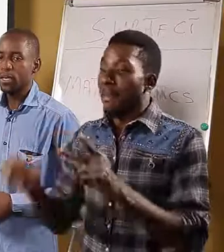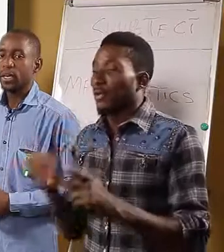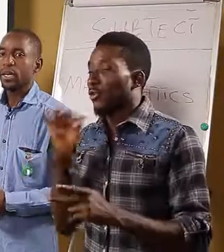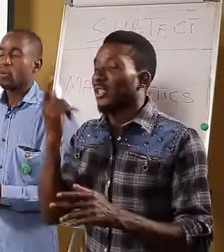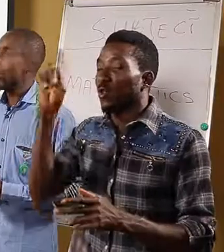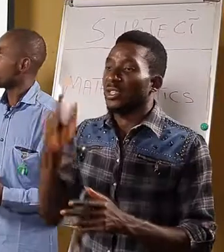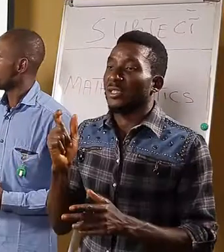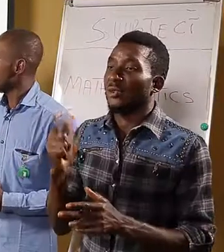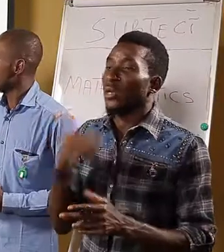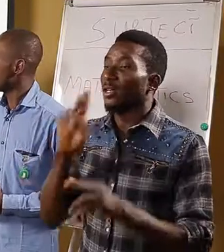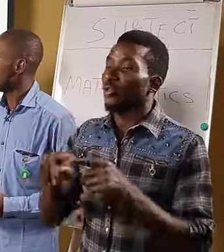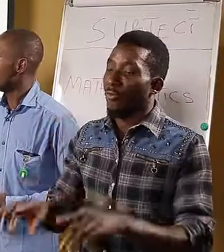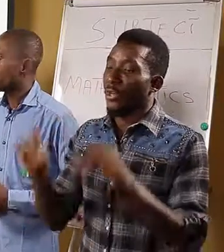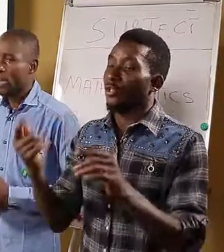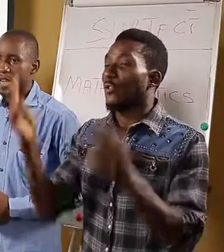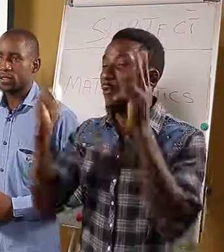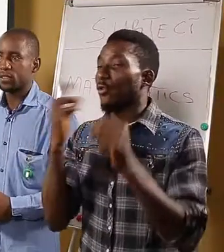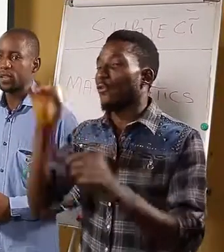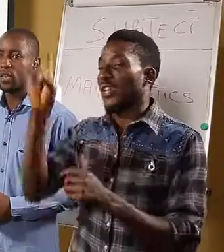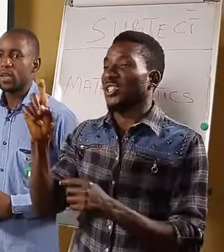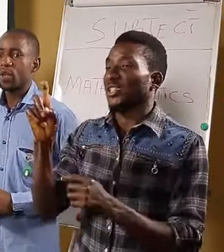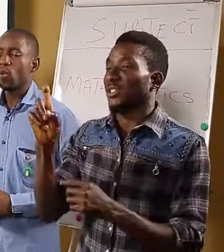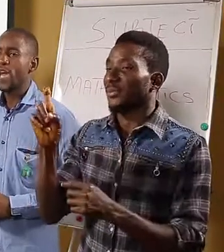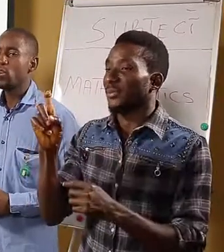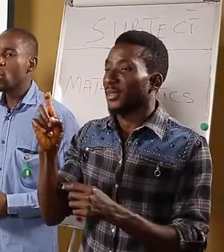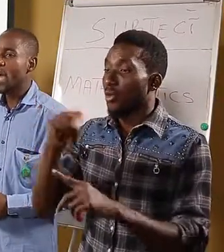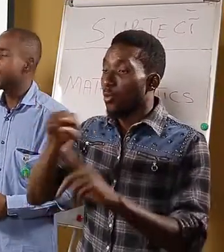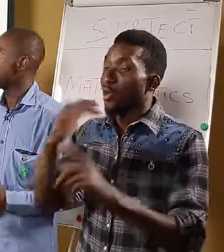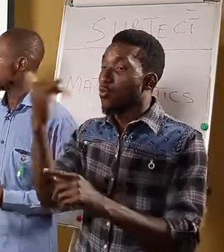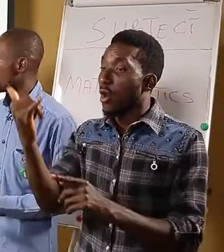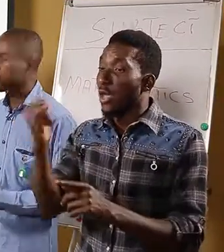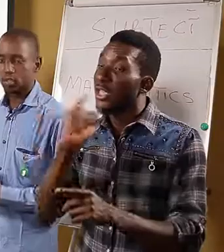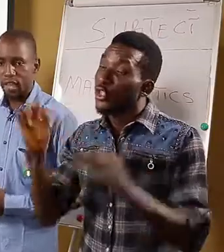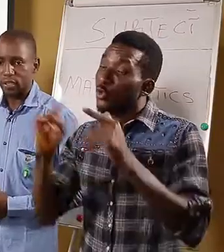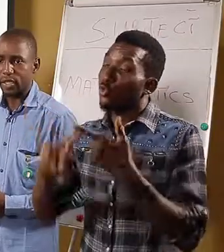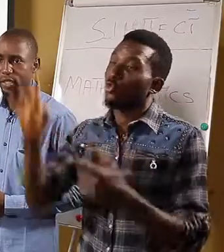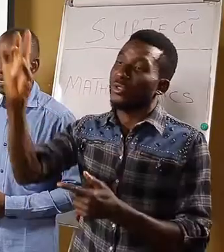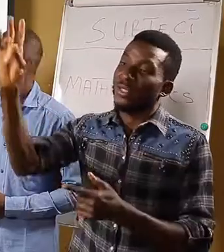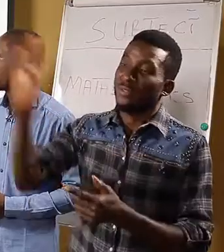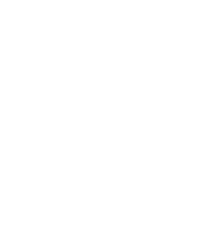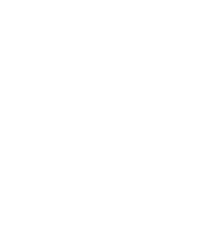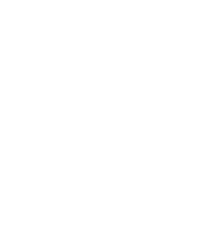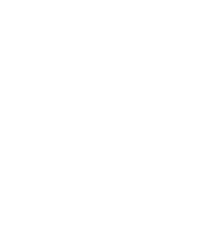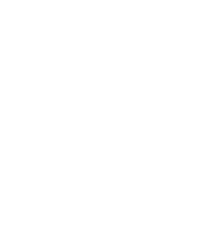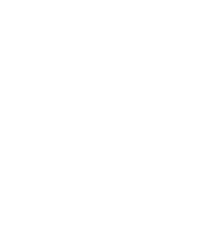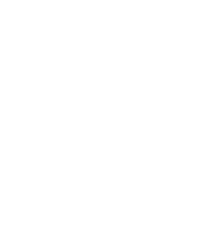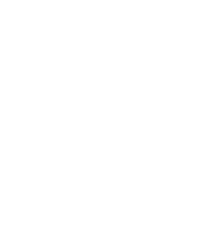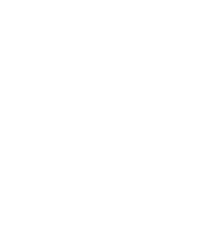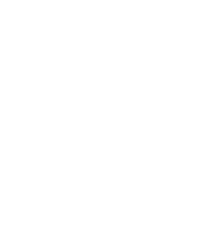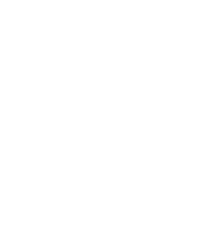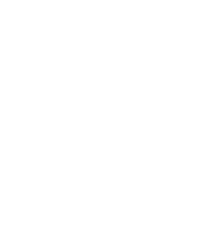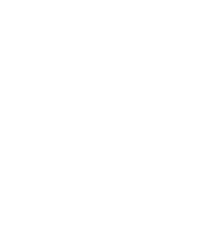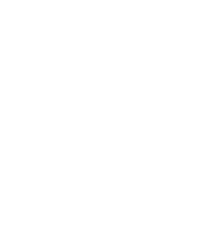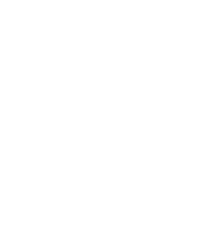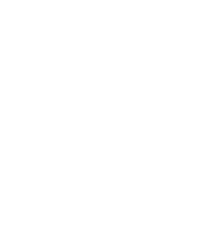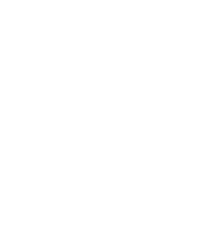question, we are to find the value of x when y equals to 7. When y equals to